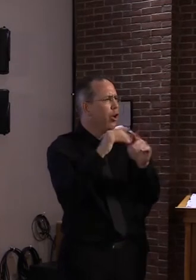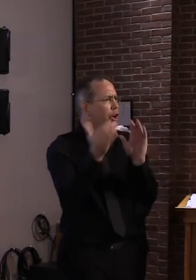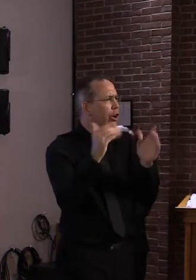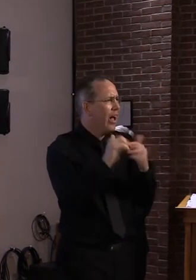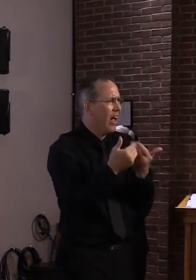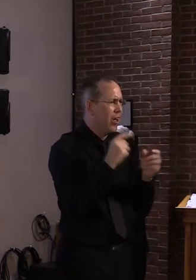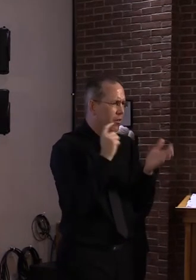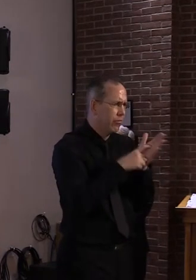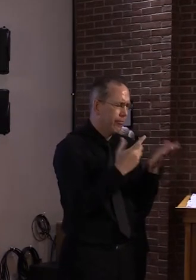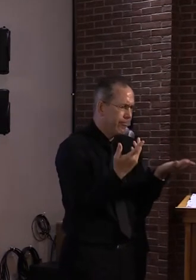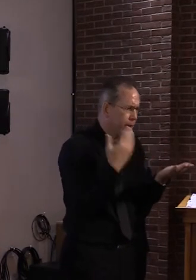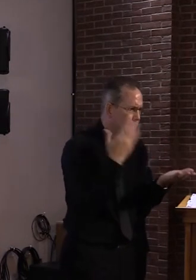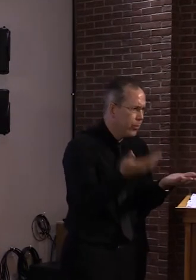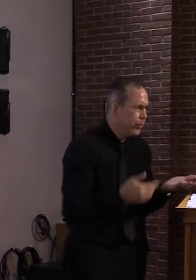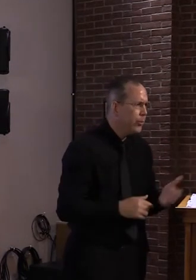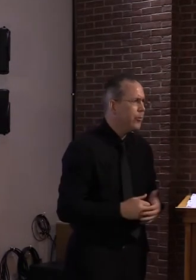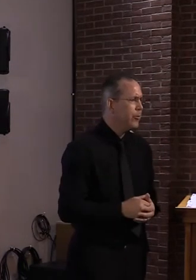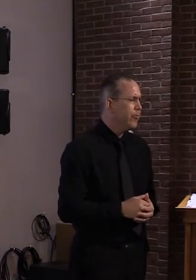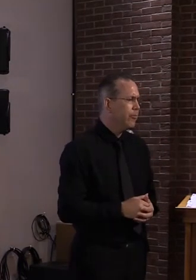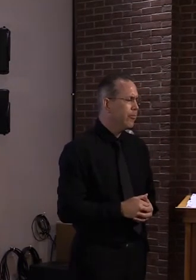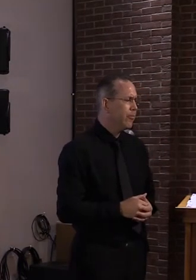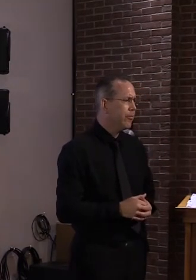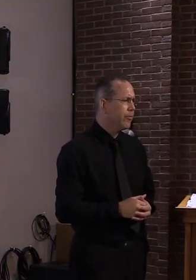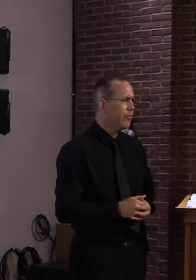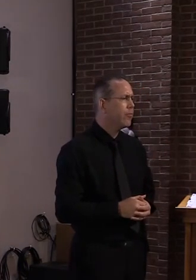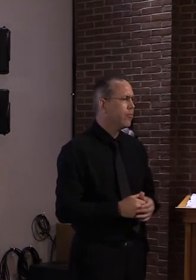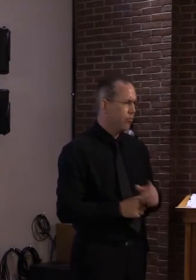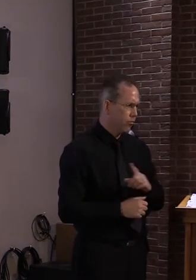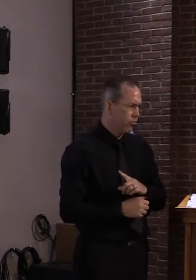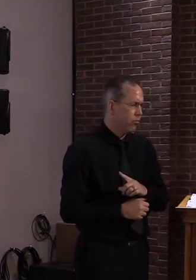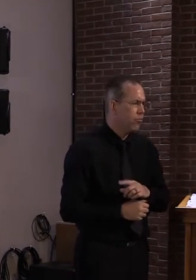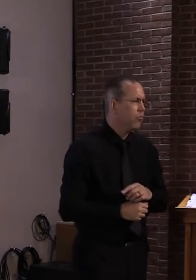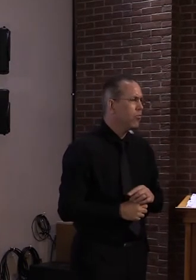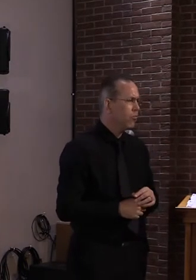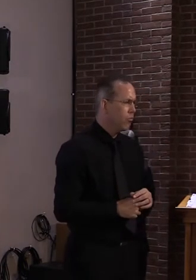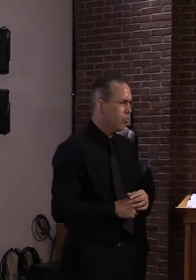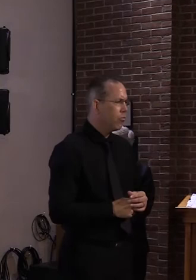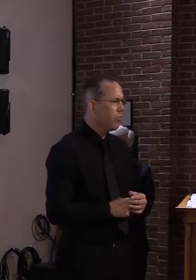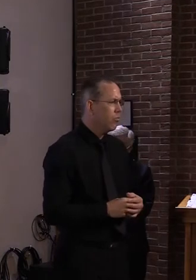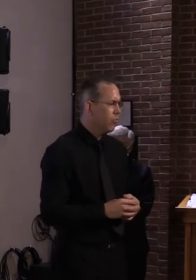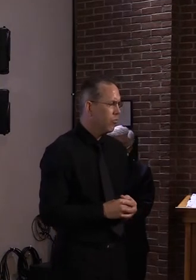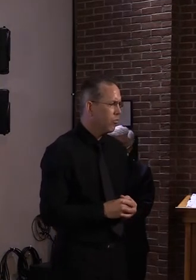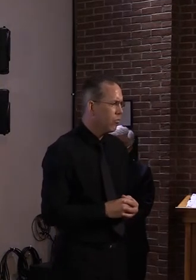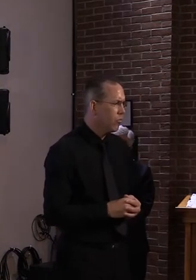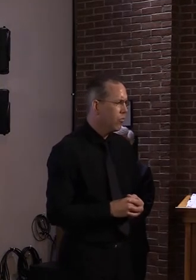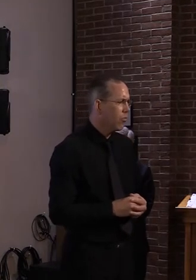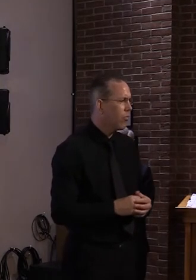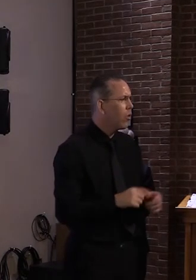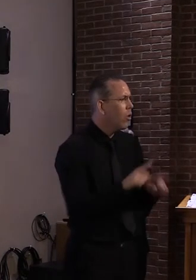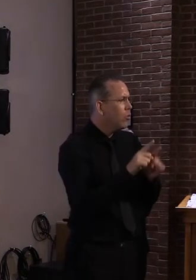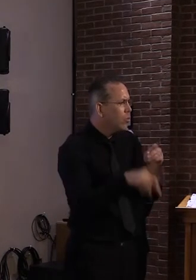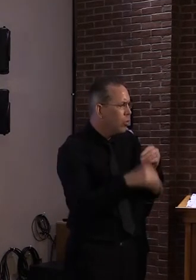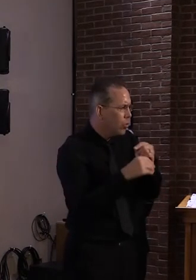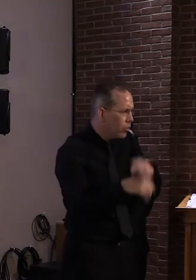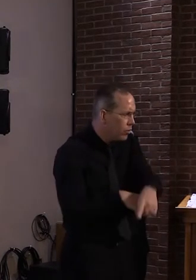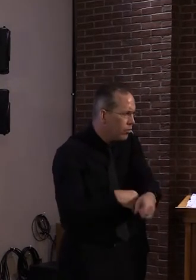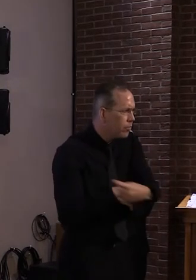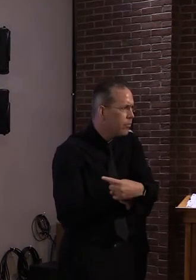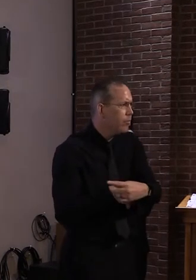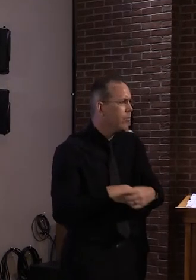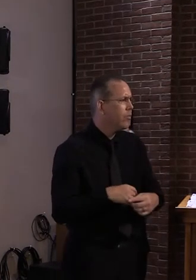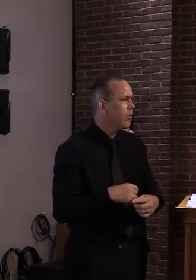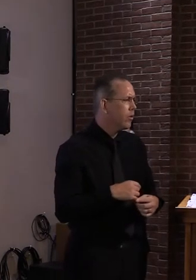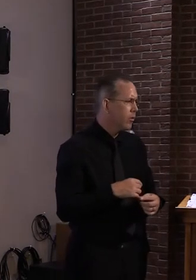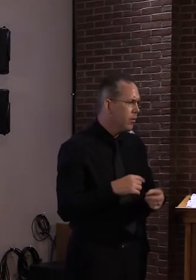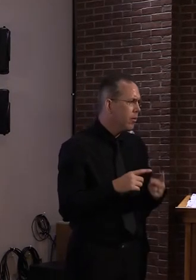this, is that we are mandatorily testing more healthcare workers now.